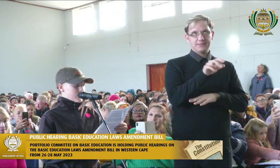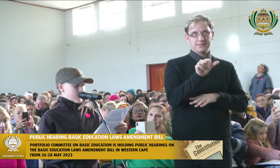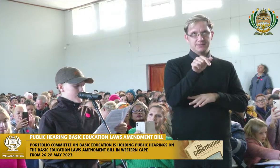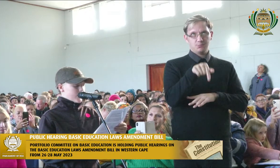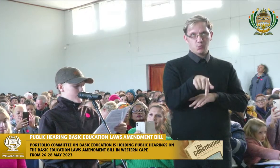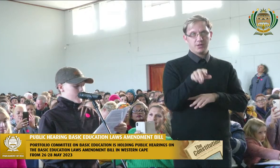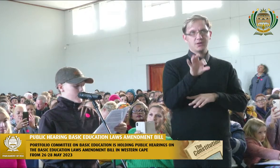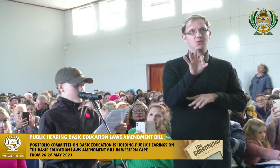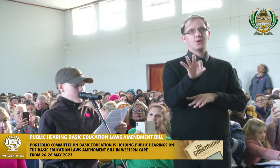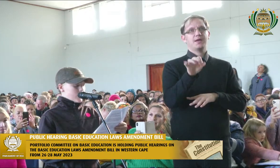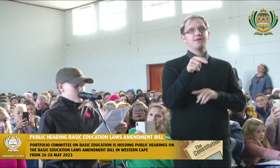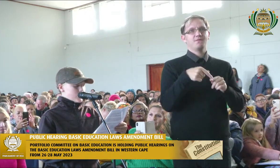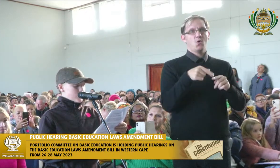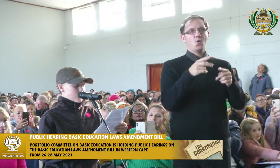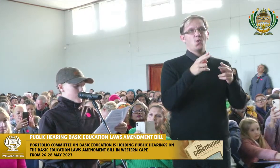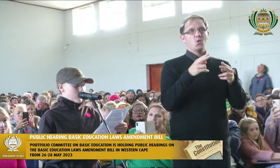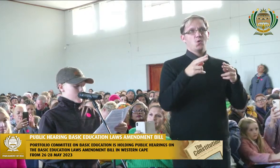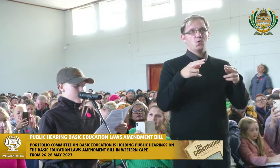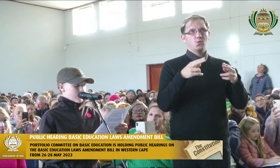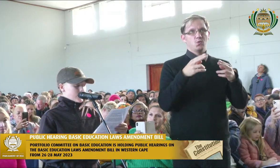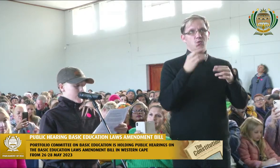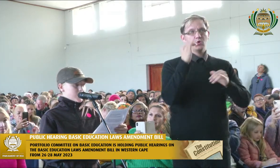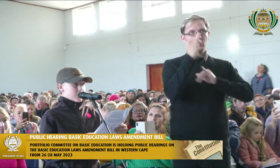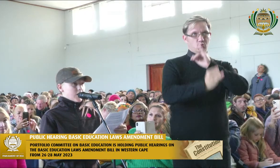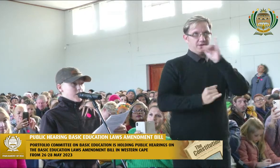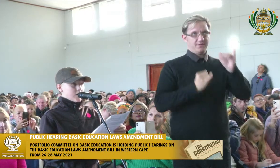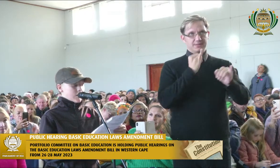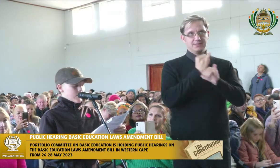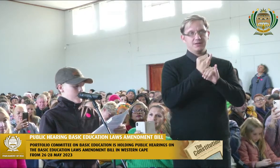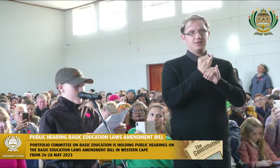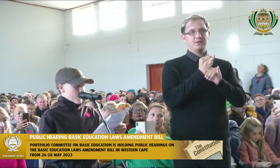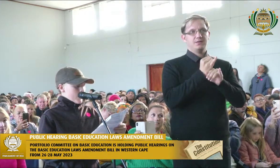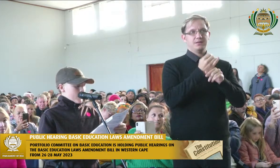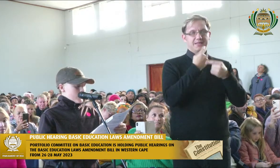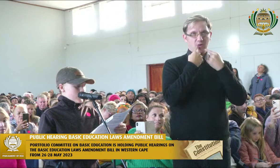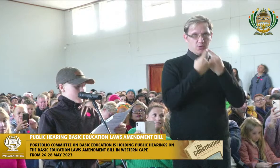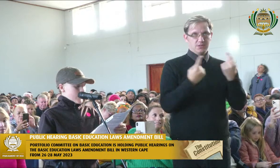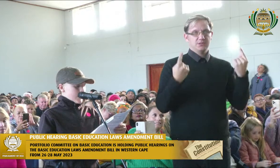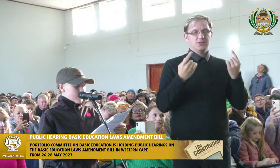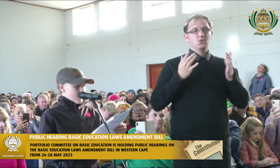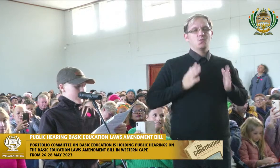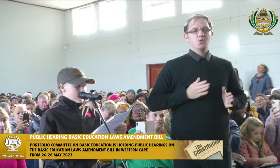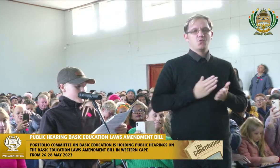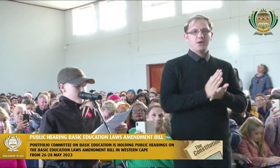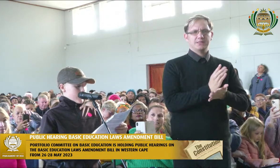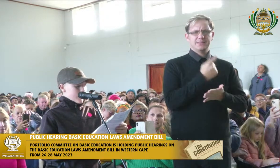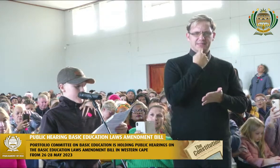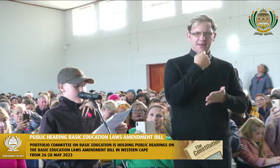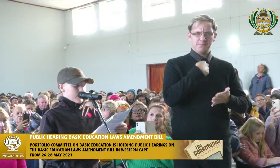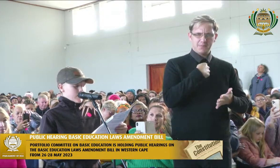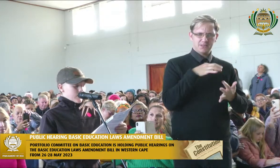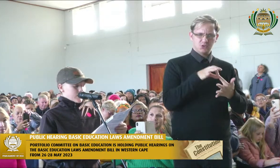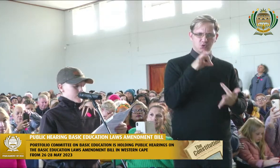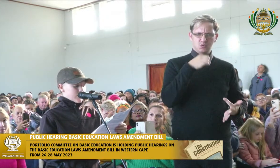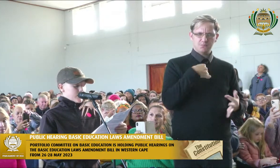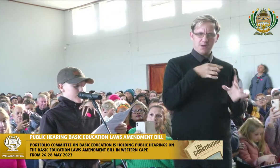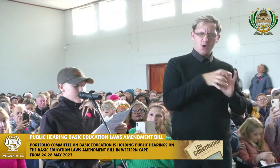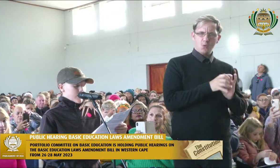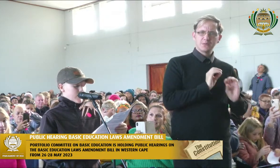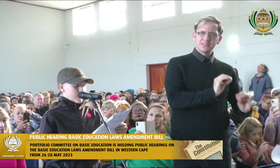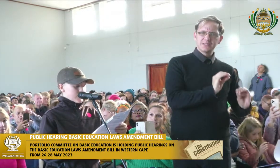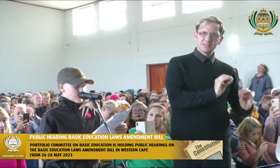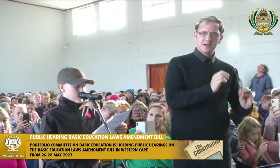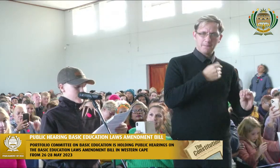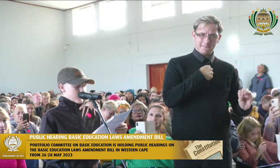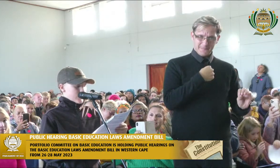Human Rights, have the right to choose the kind of education I need. You see, at my house, my mother really tries to give